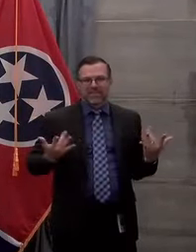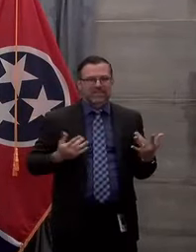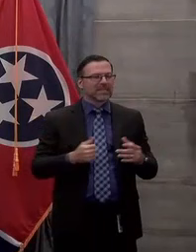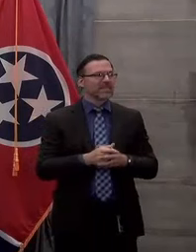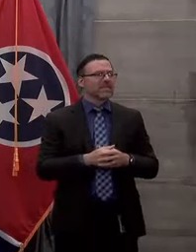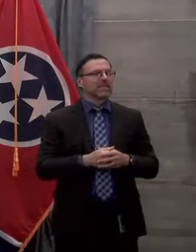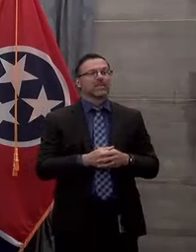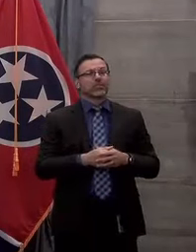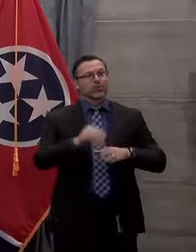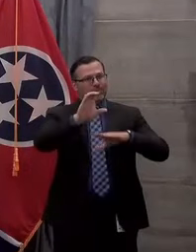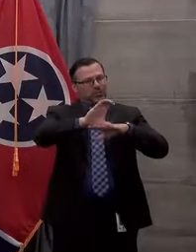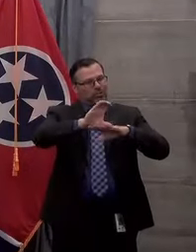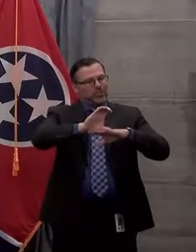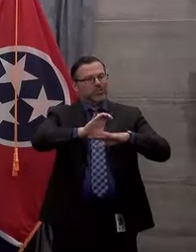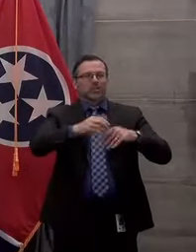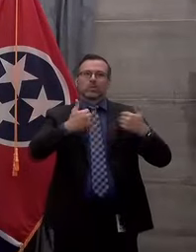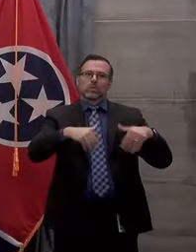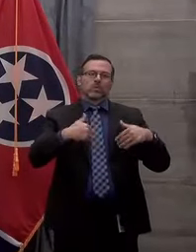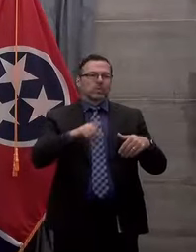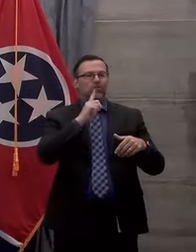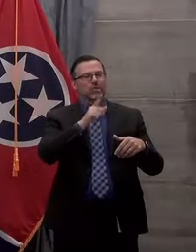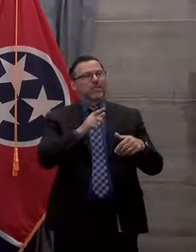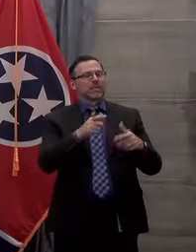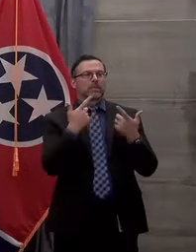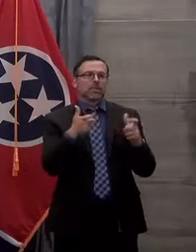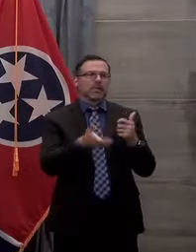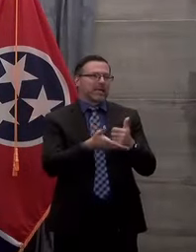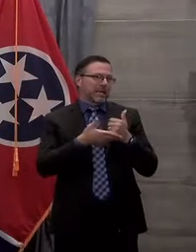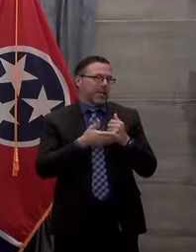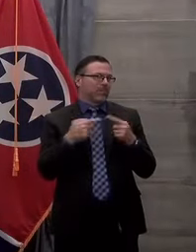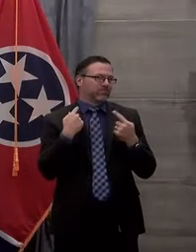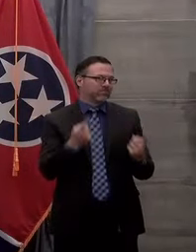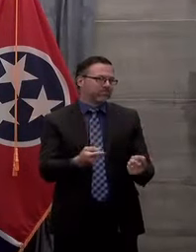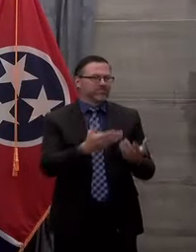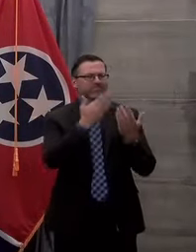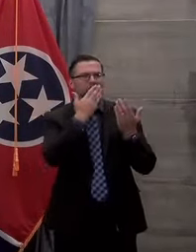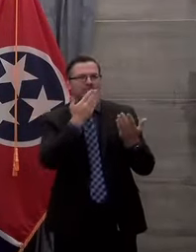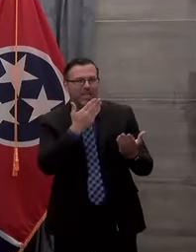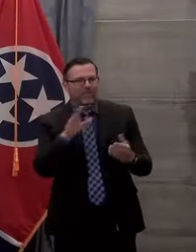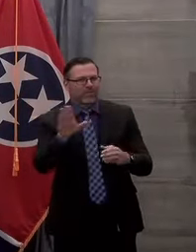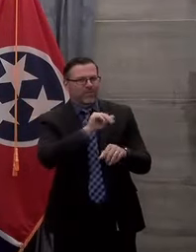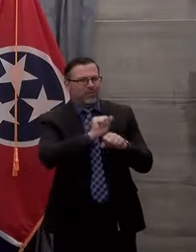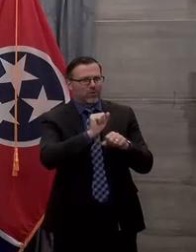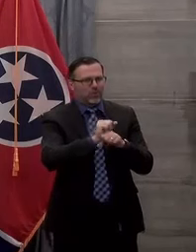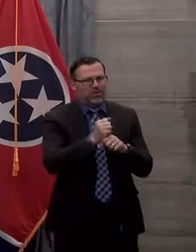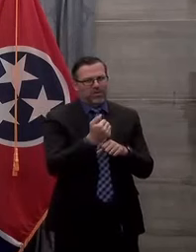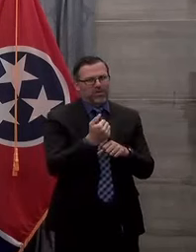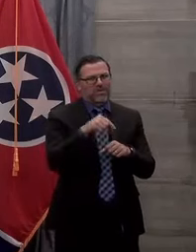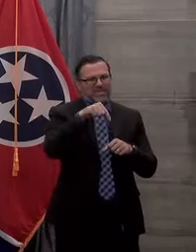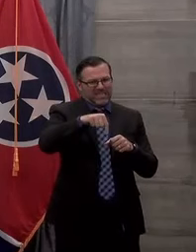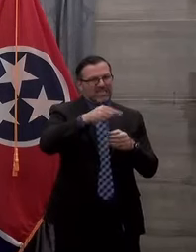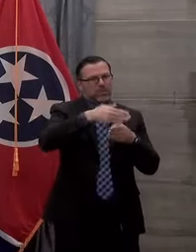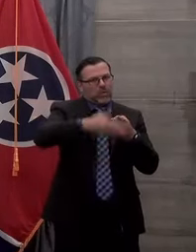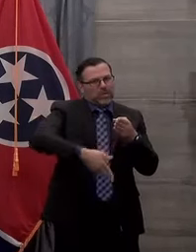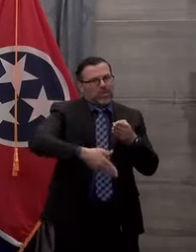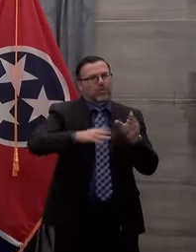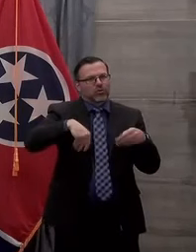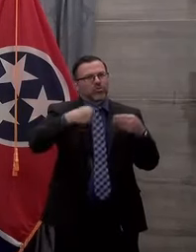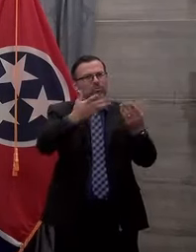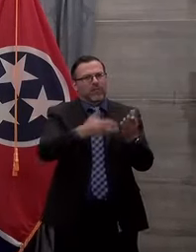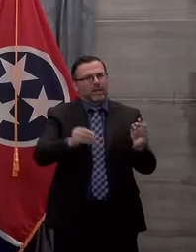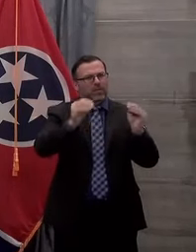an important role and continue to do so, but we're grateful for their work this weekend to especially provide more testing